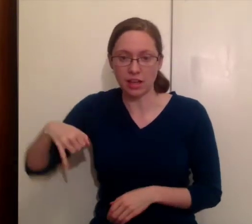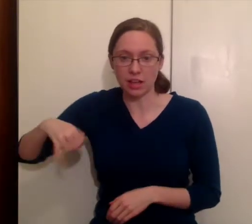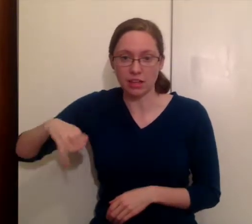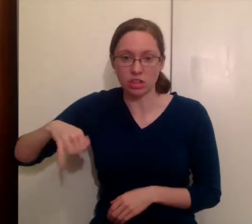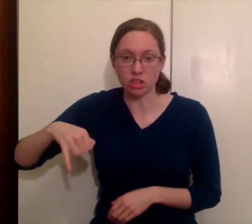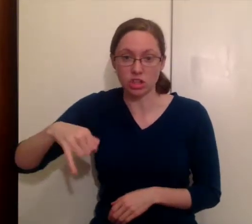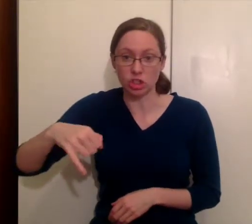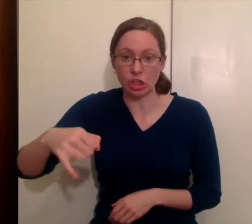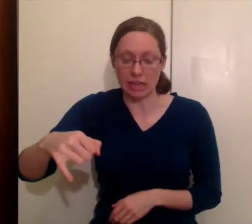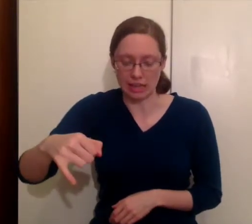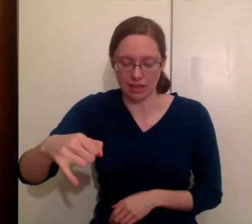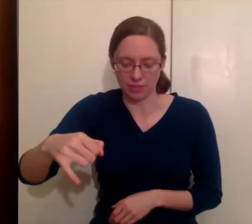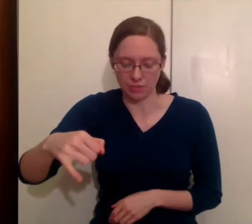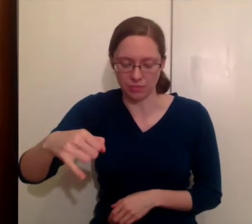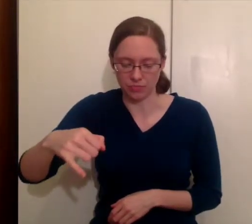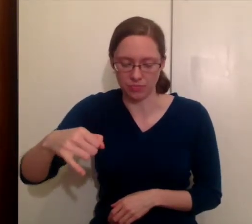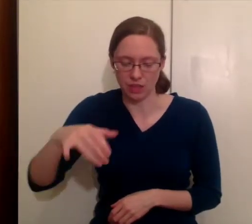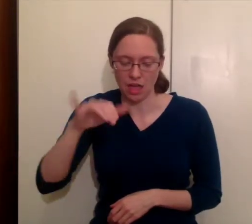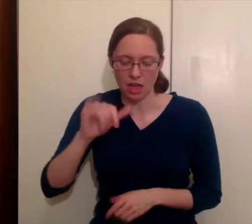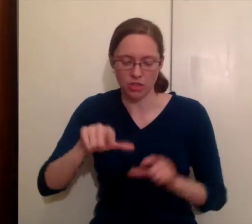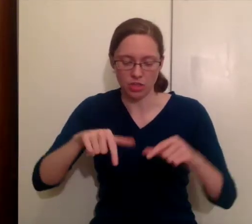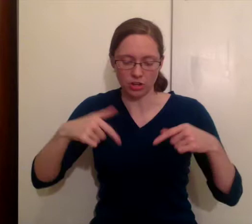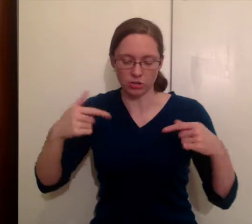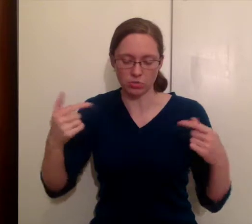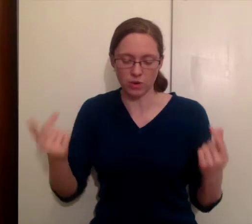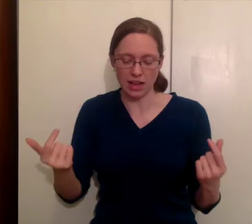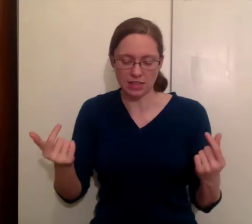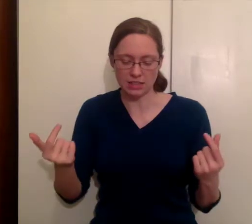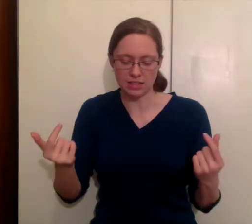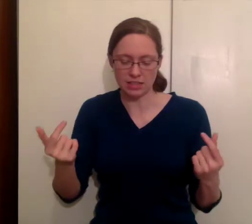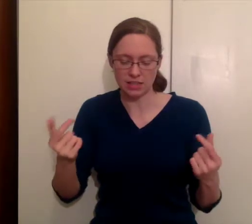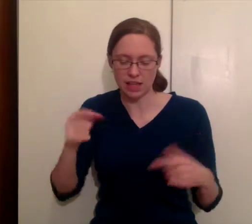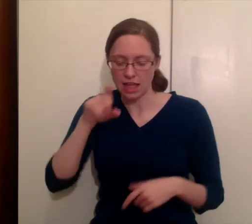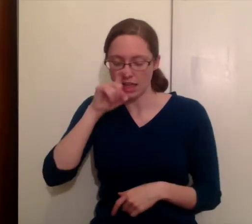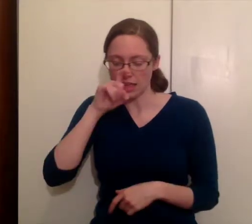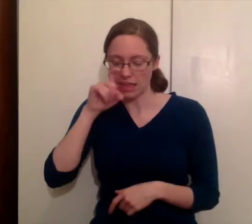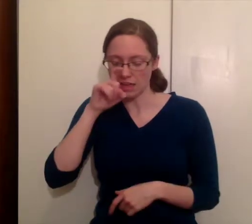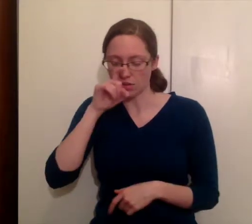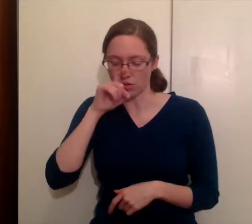the journey. The great eagle